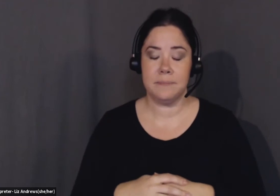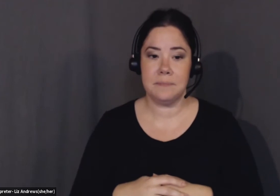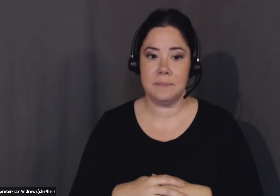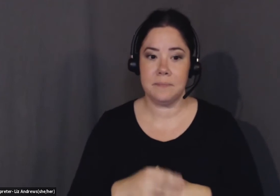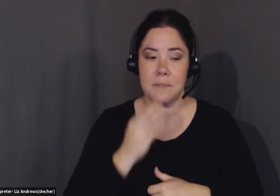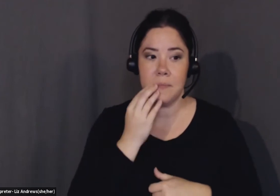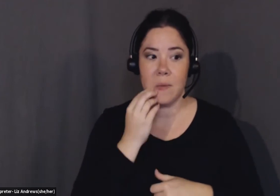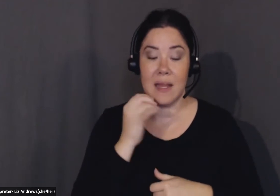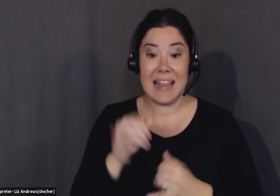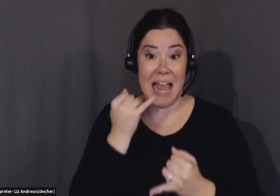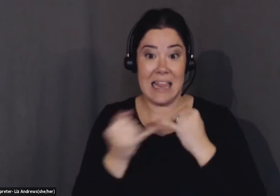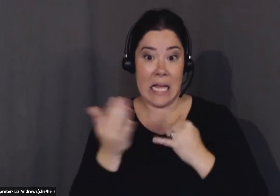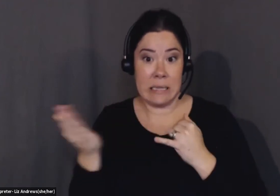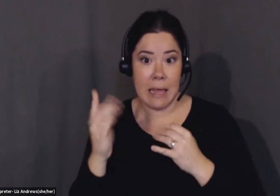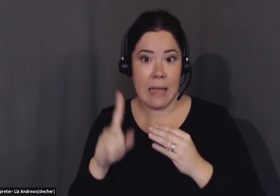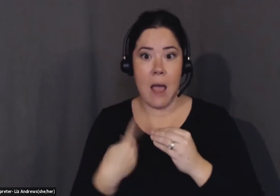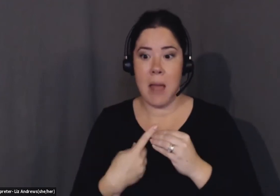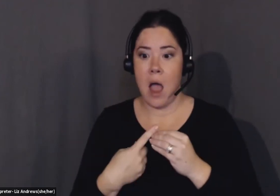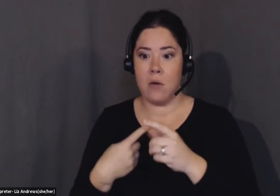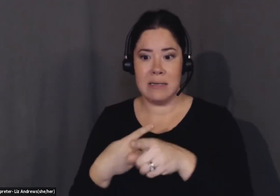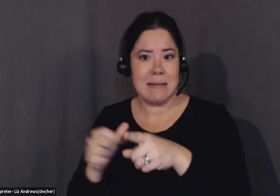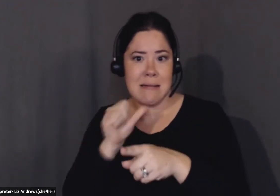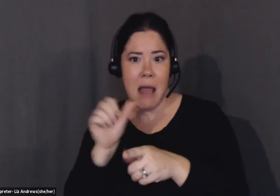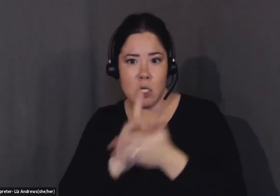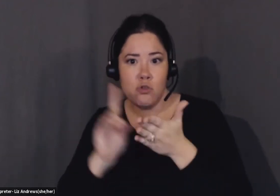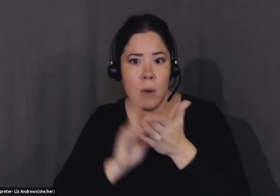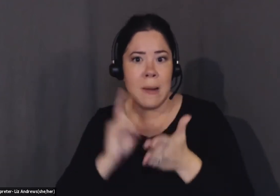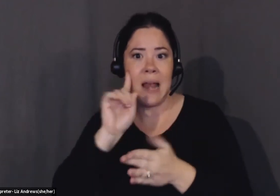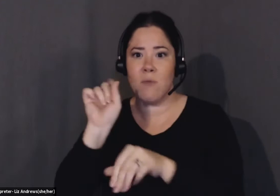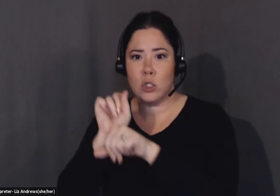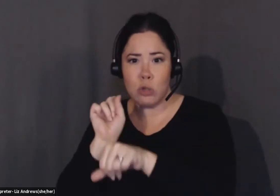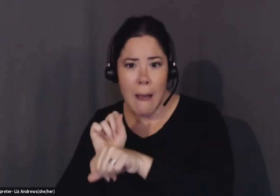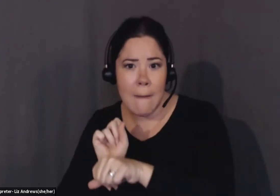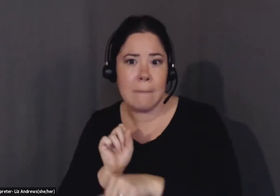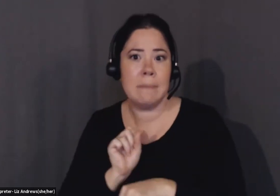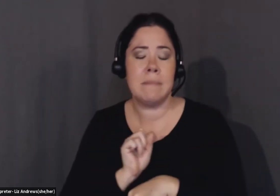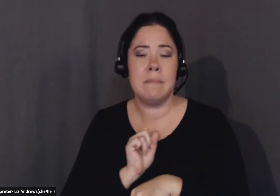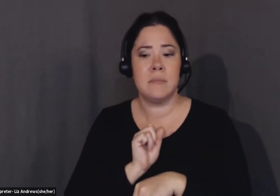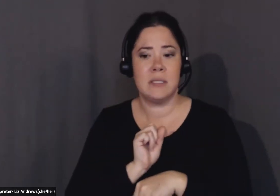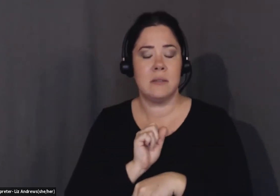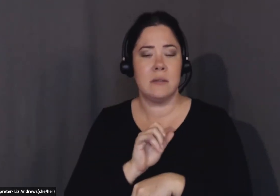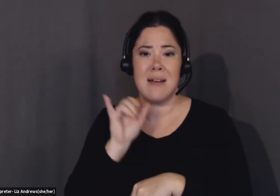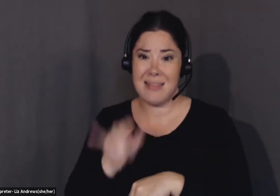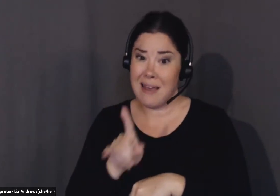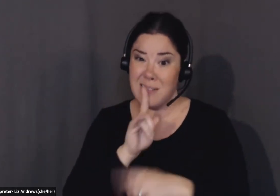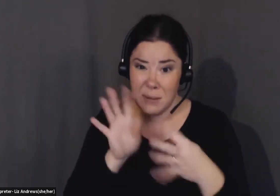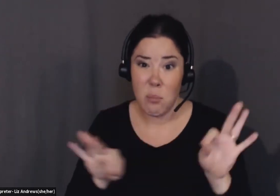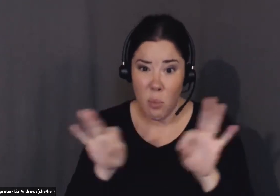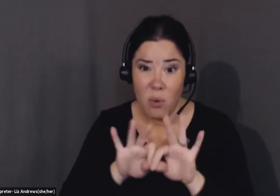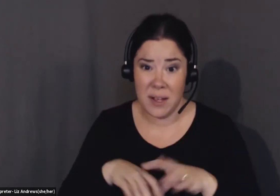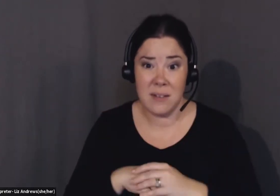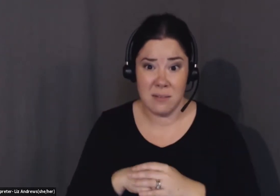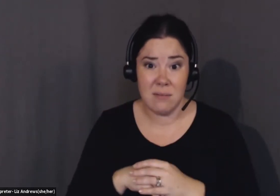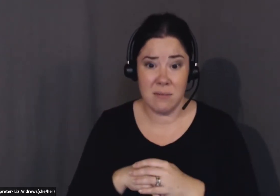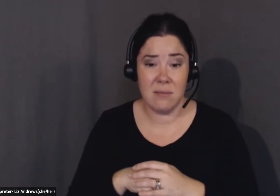That last thing about not being discriminated for jobs, and that is so important